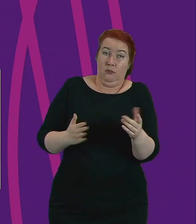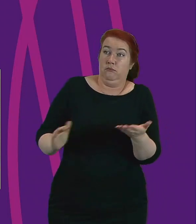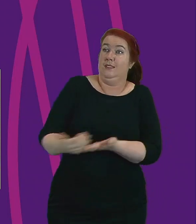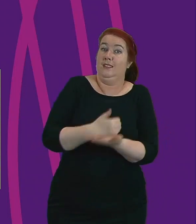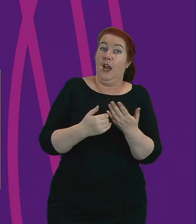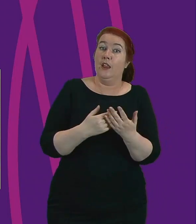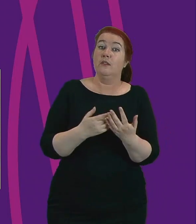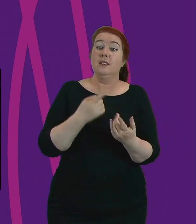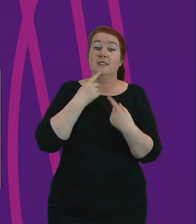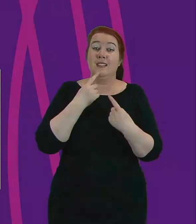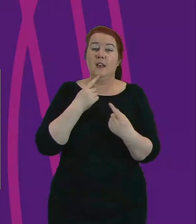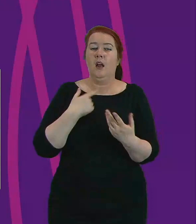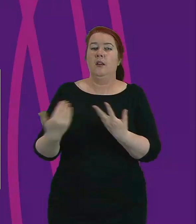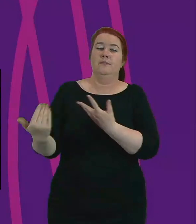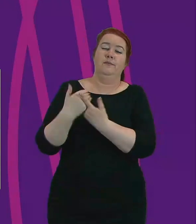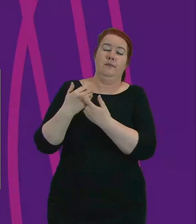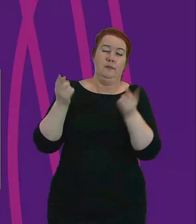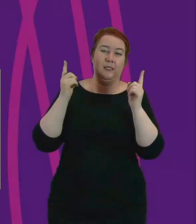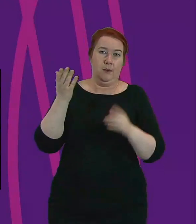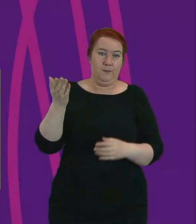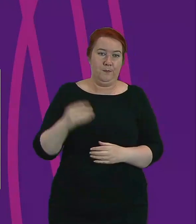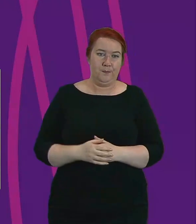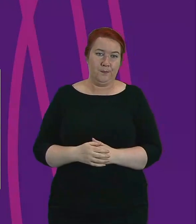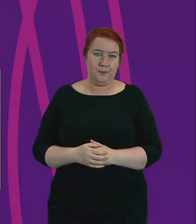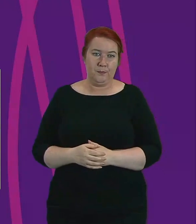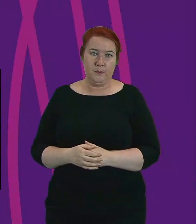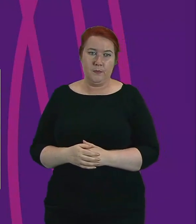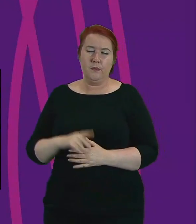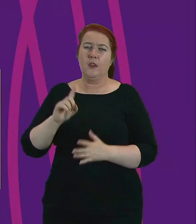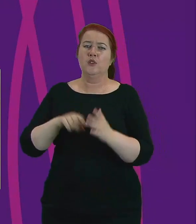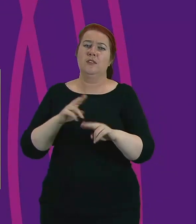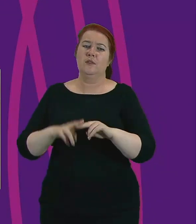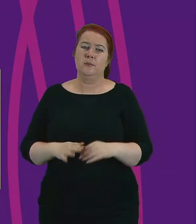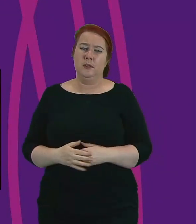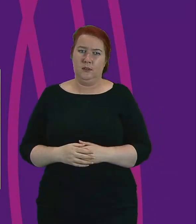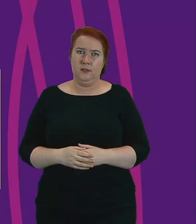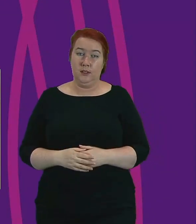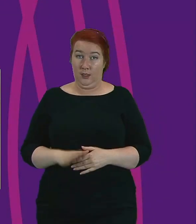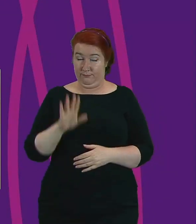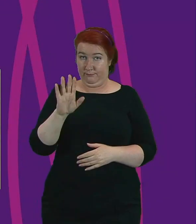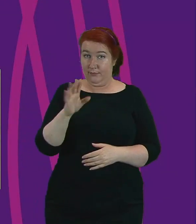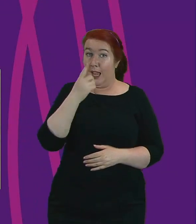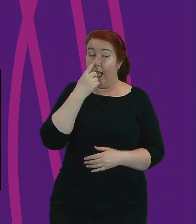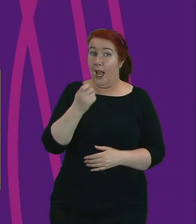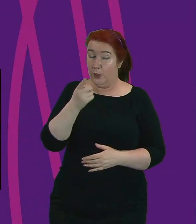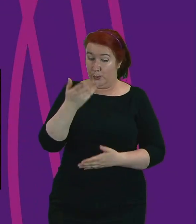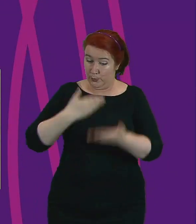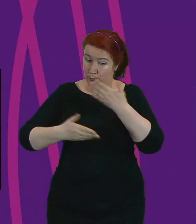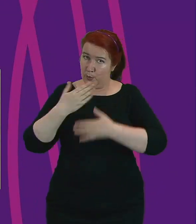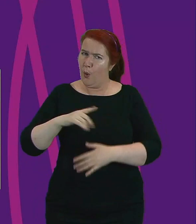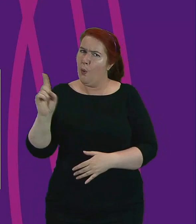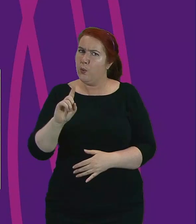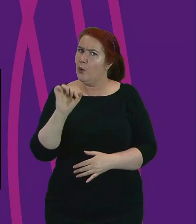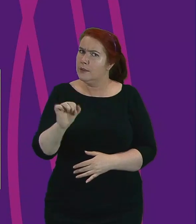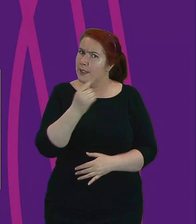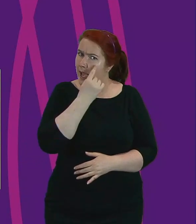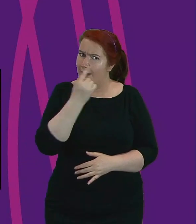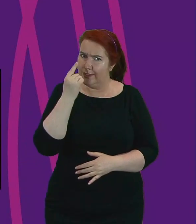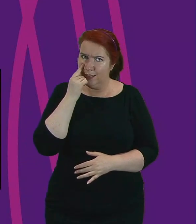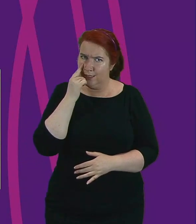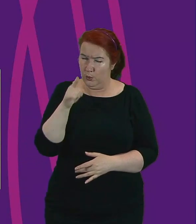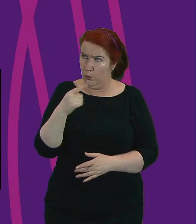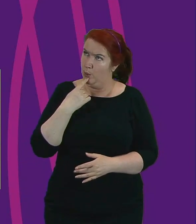I'll take an intervention from the Cabinet Secretary. Jean Freeman. Would the member care to cite for me what evidence he has for the